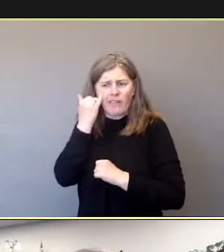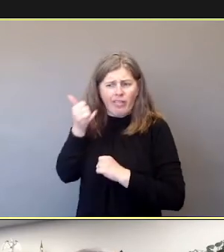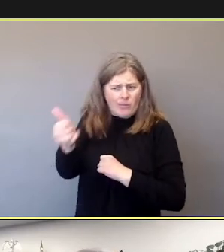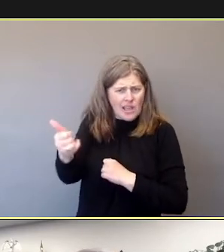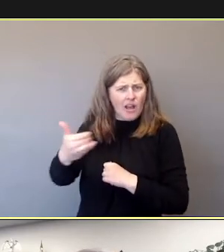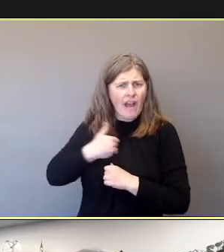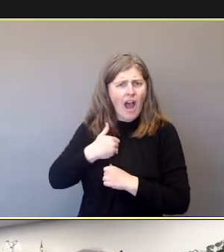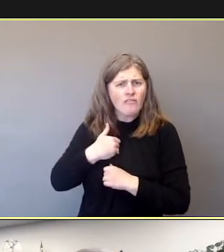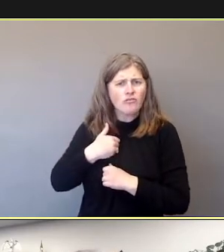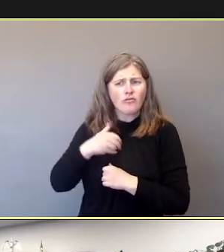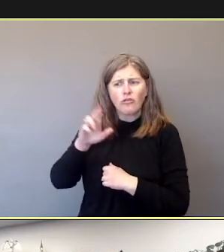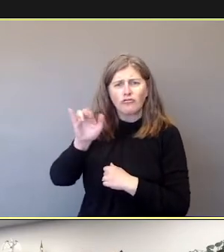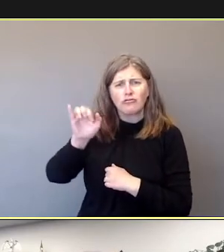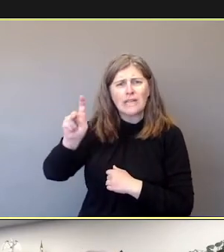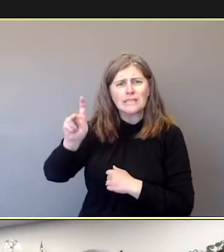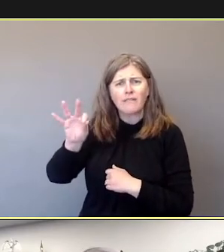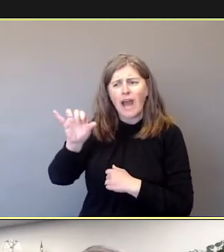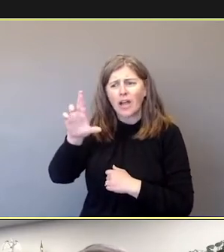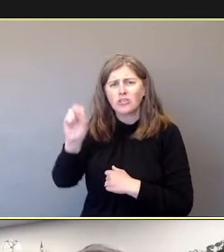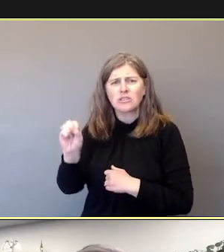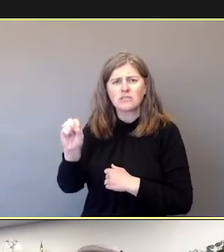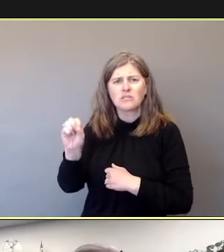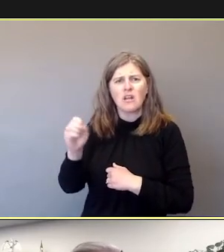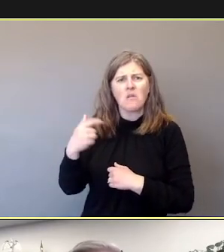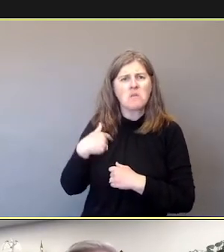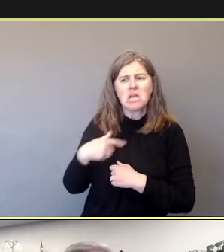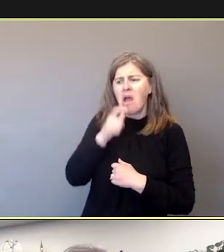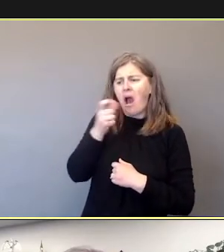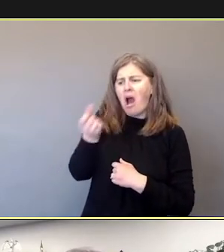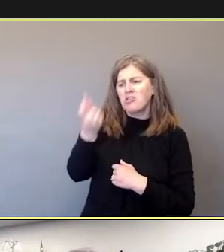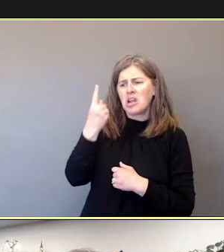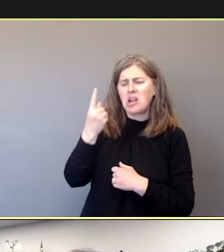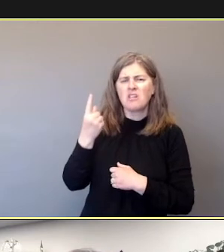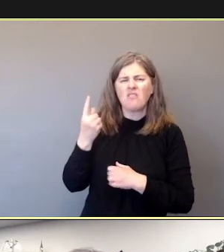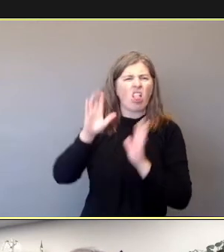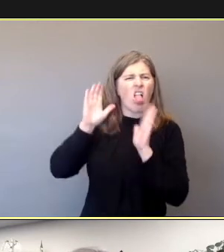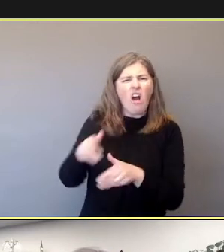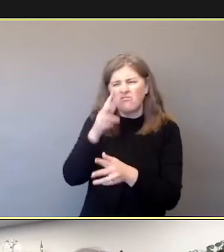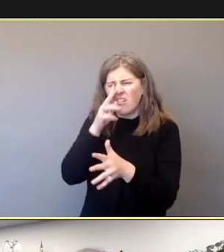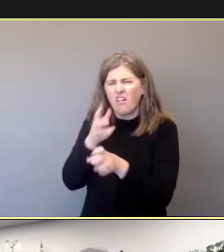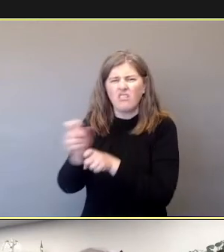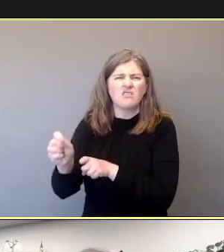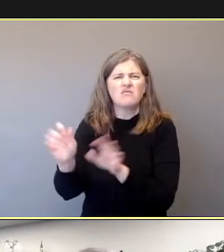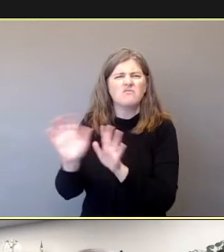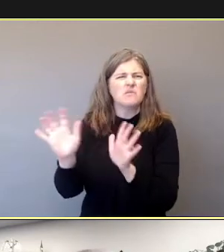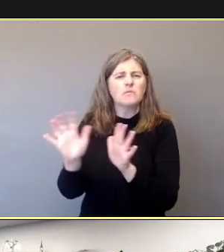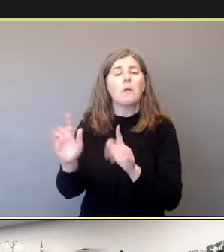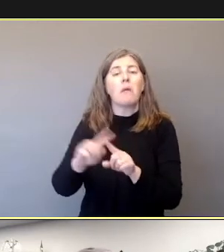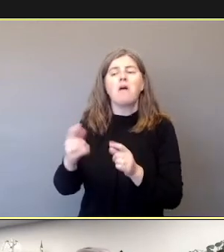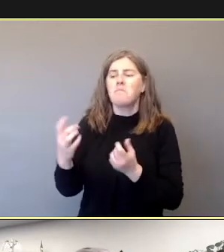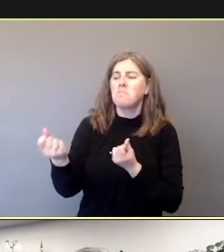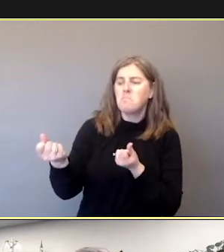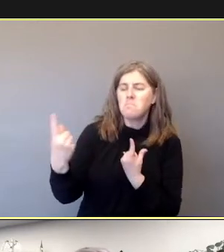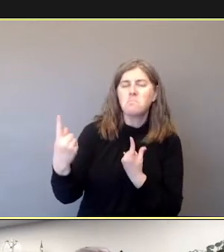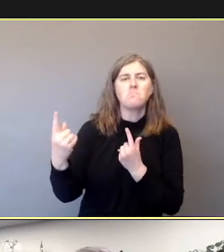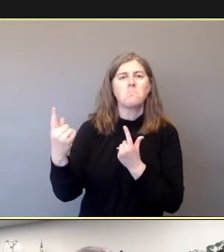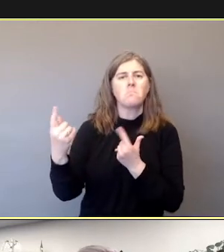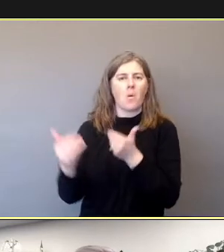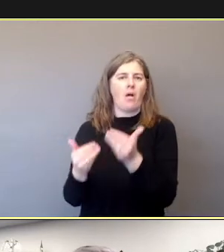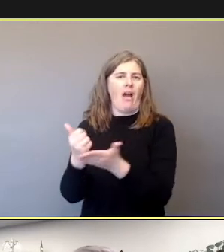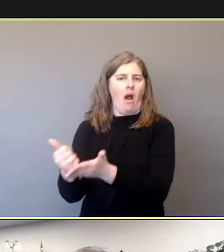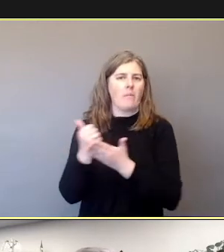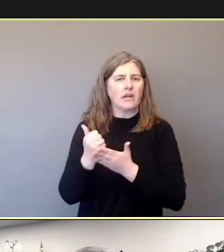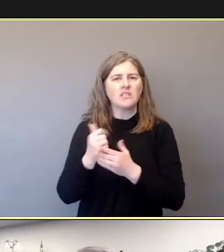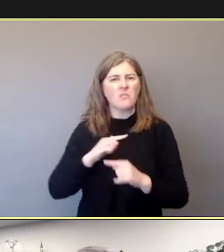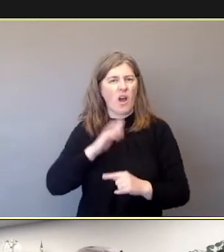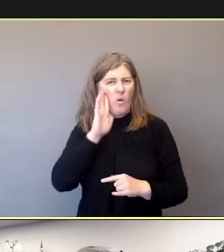And I think being understanding, not being apathetic, but being empathetic, I think will get us through. But I think it's going to be kind of a